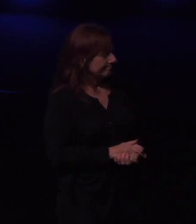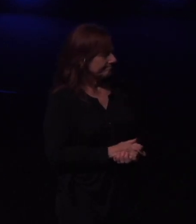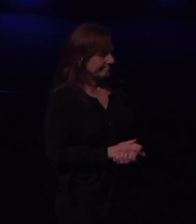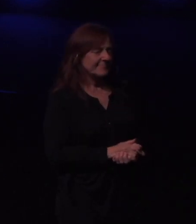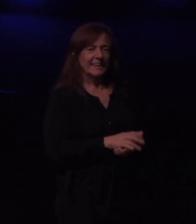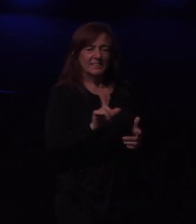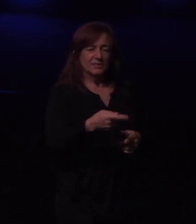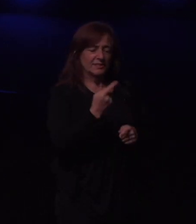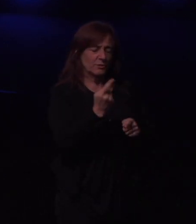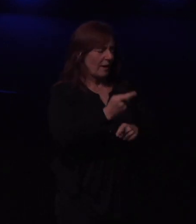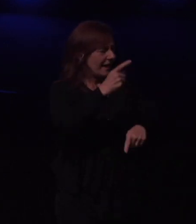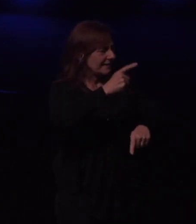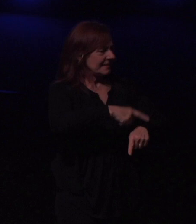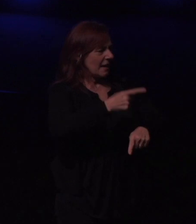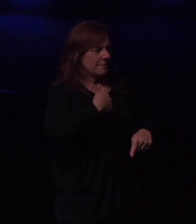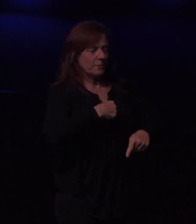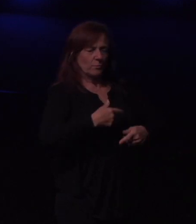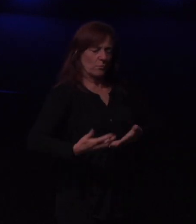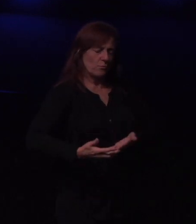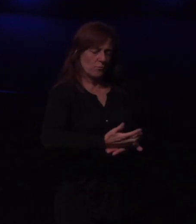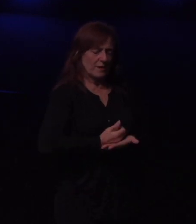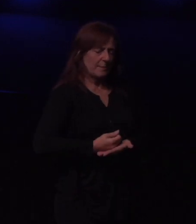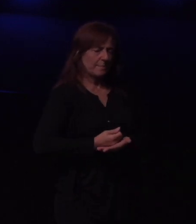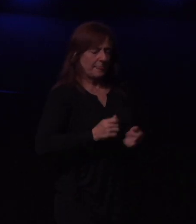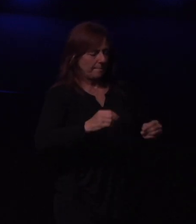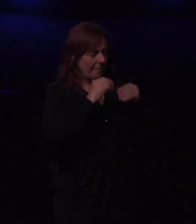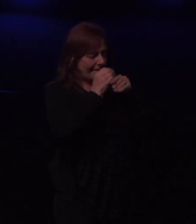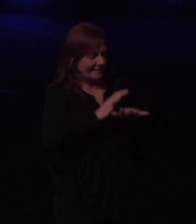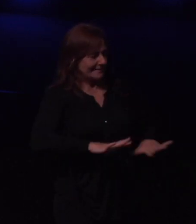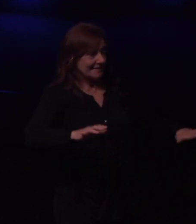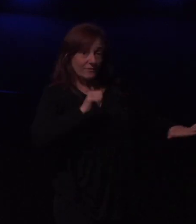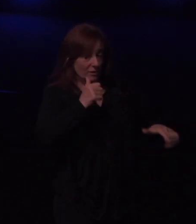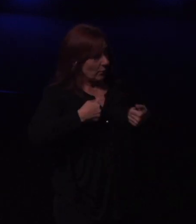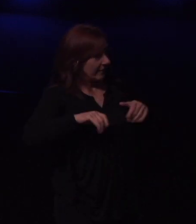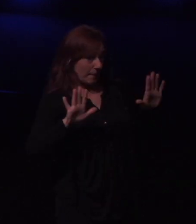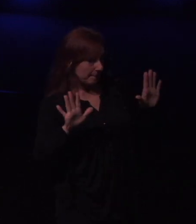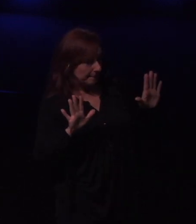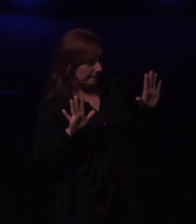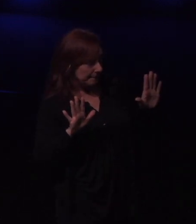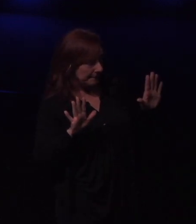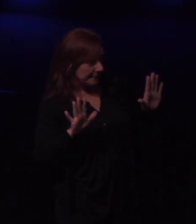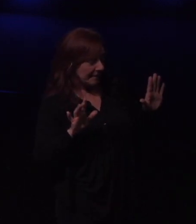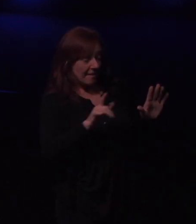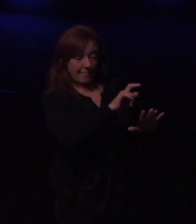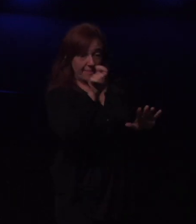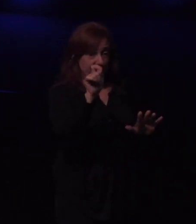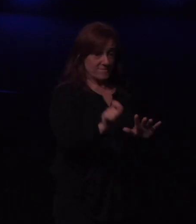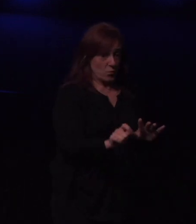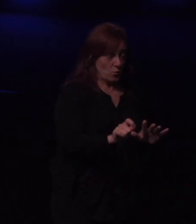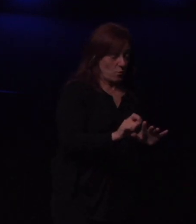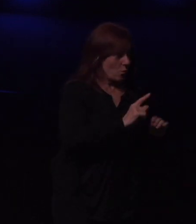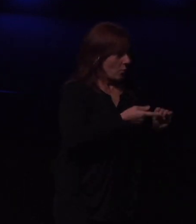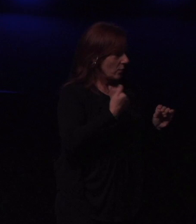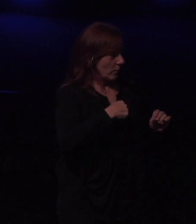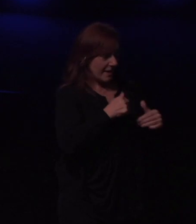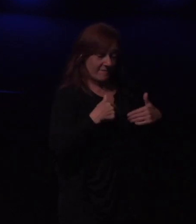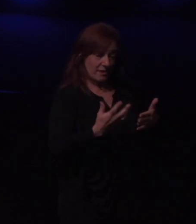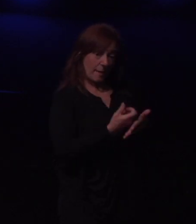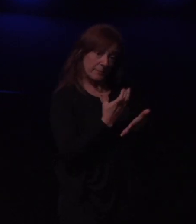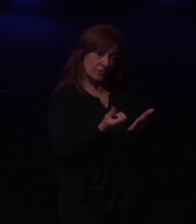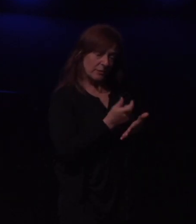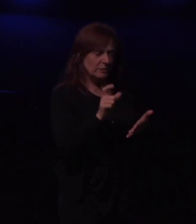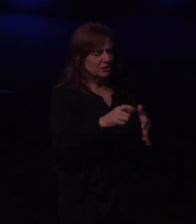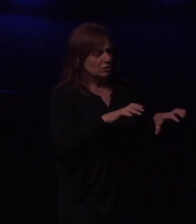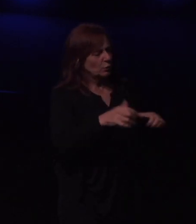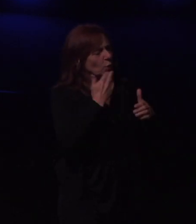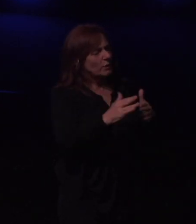At just the right time, we will reap a harvest of blessing if we don't give up. Therefore, whenever we have the opportunity, we